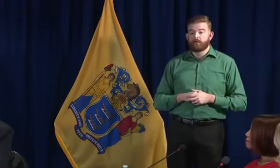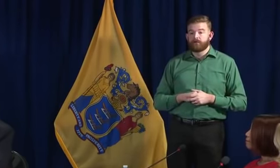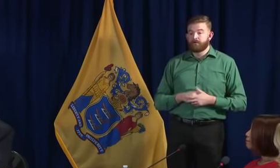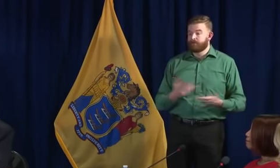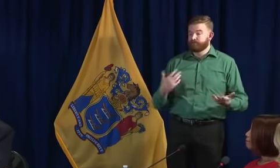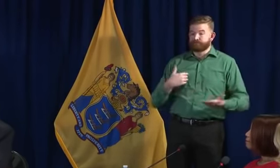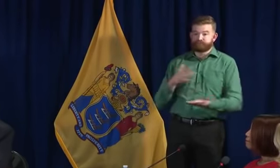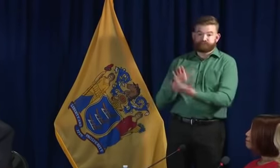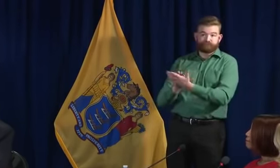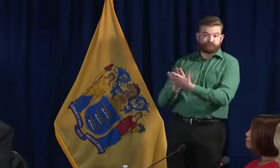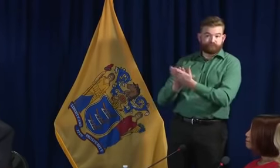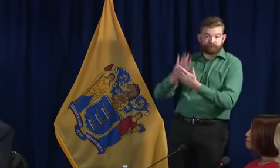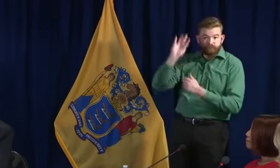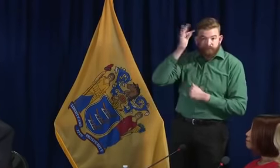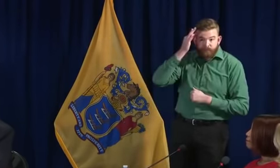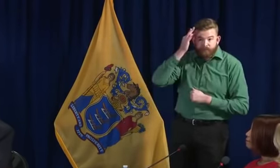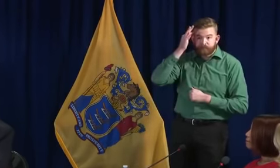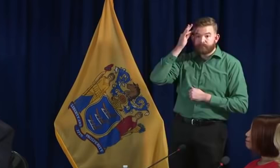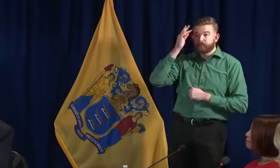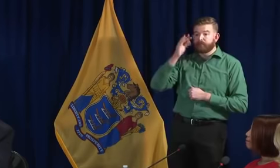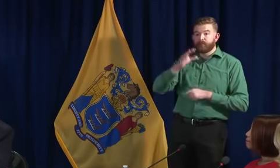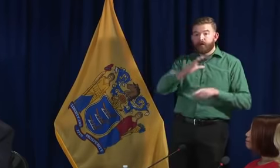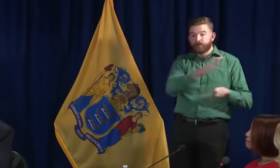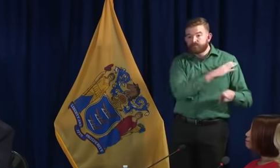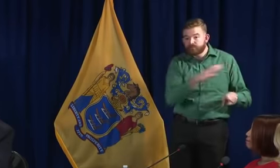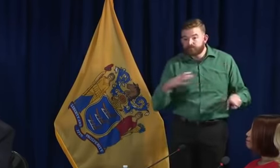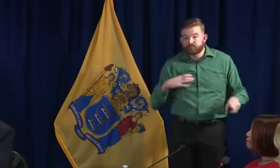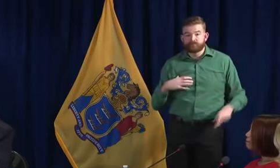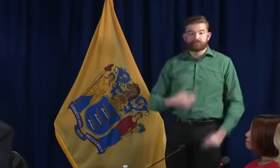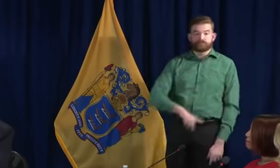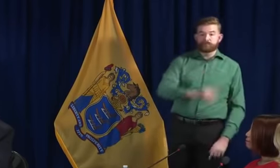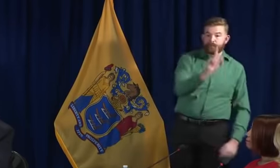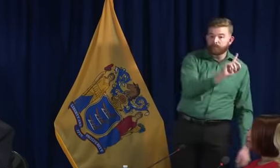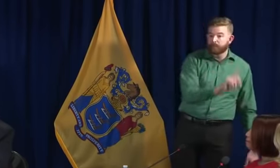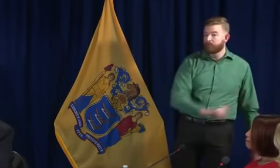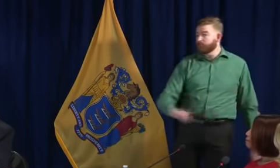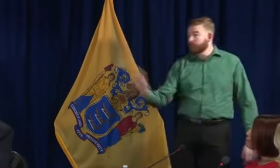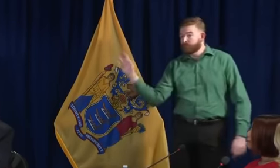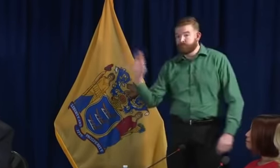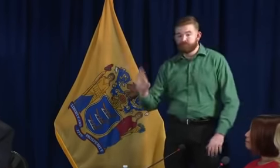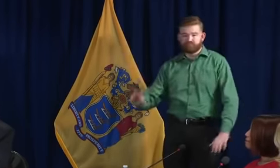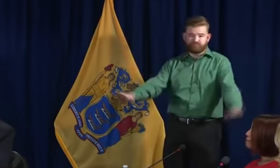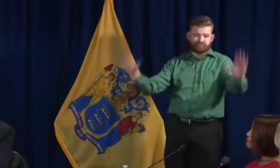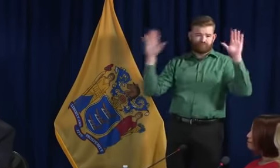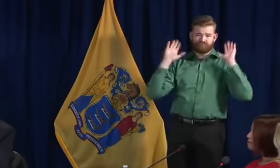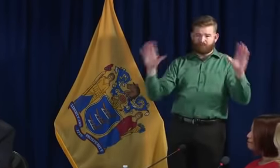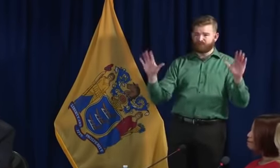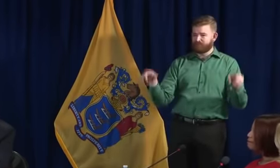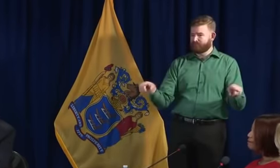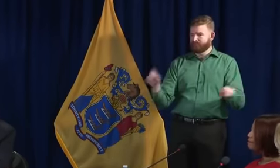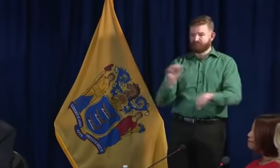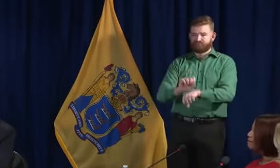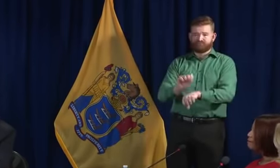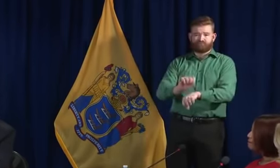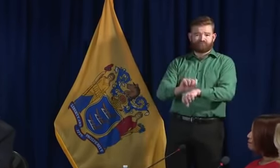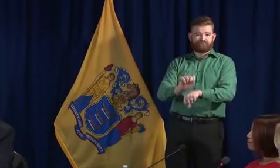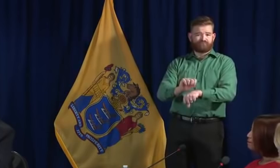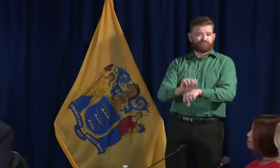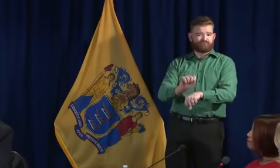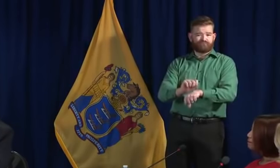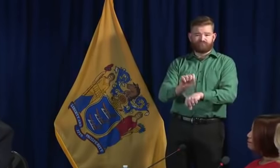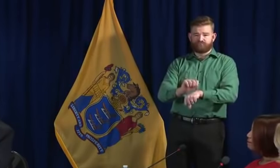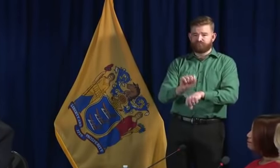their passion, intensity, what do you need for us to do? Some of the best fighters in the country in Congress happen to represent New